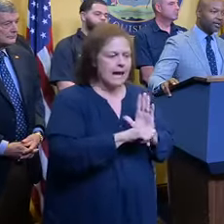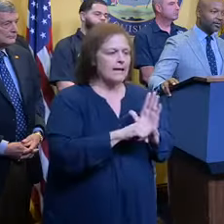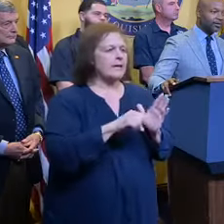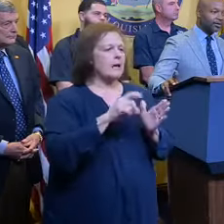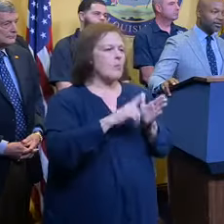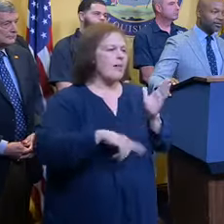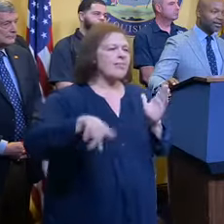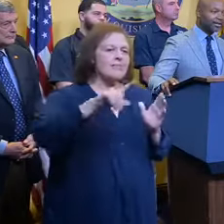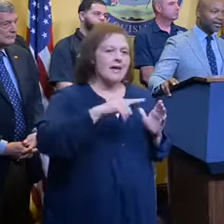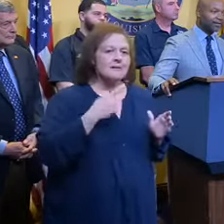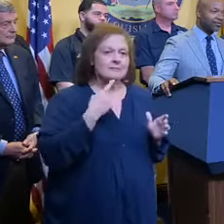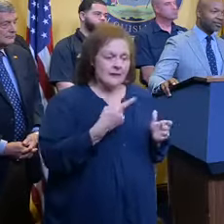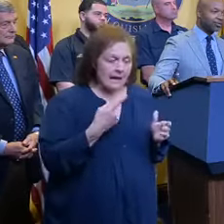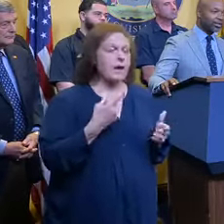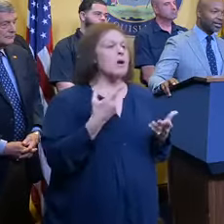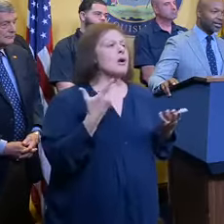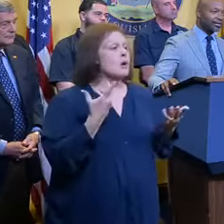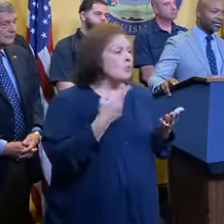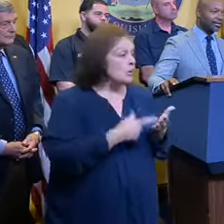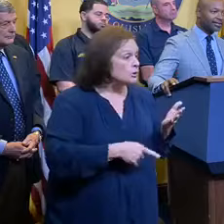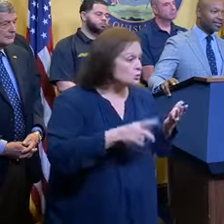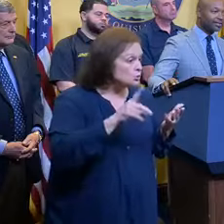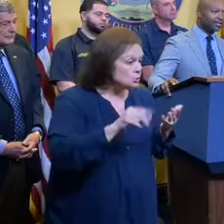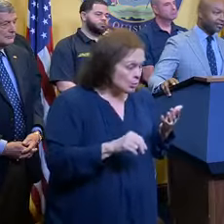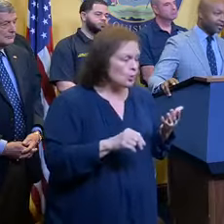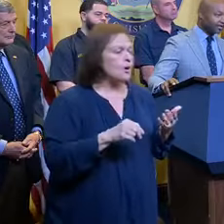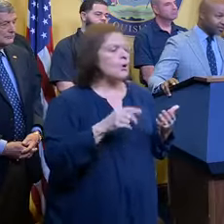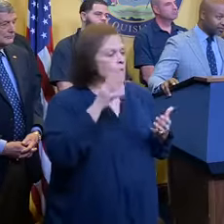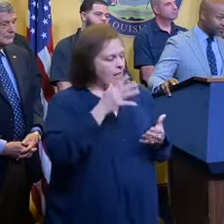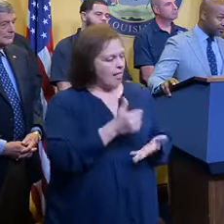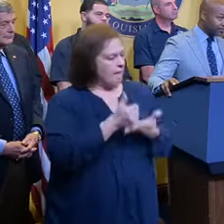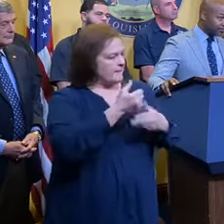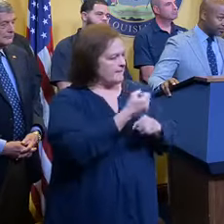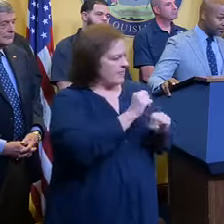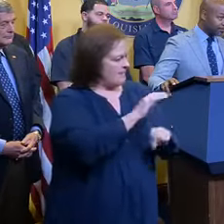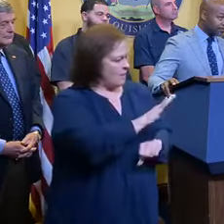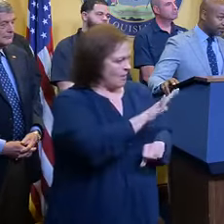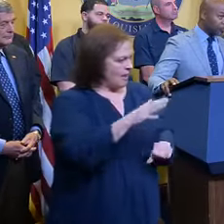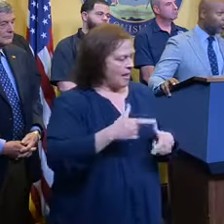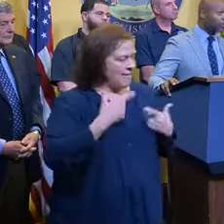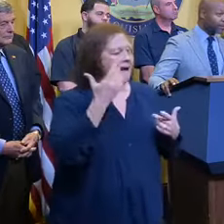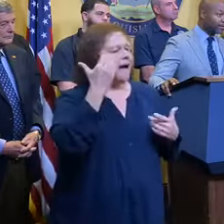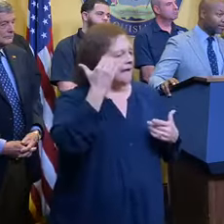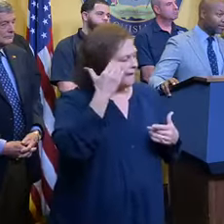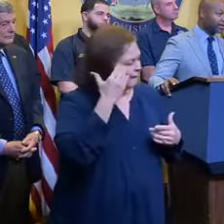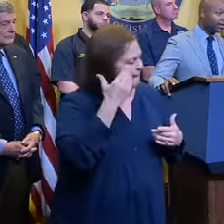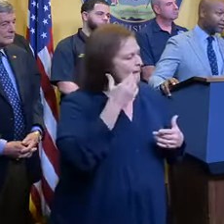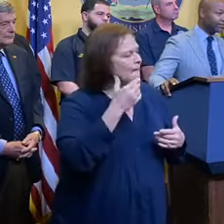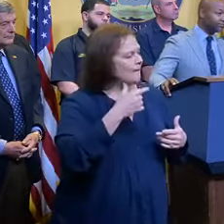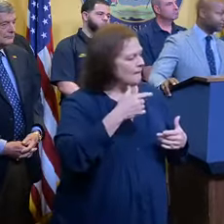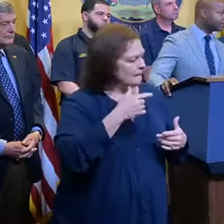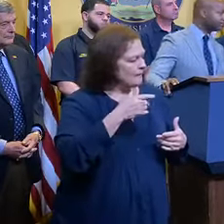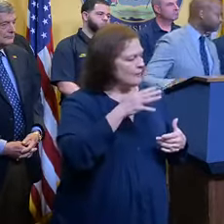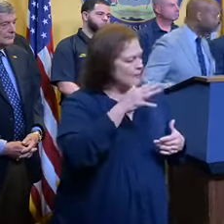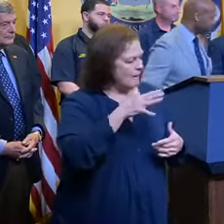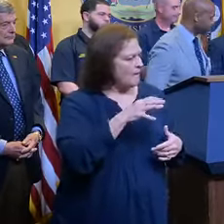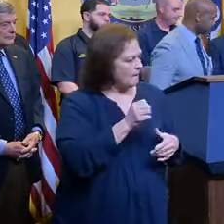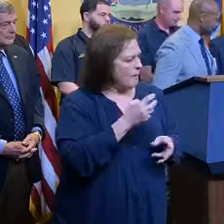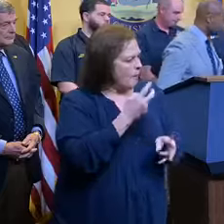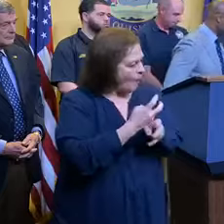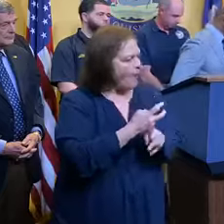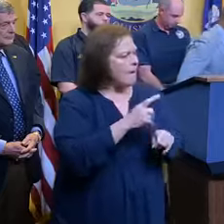they've made are going to save lives. Just realize that this inconvenience will save a life.